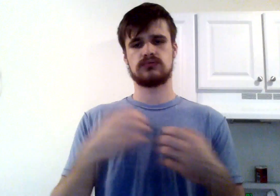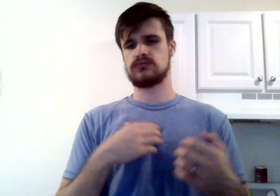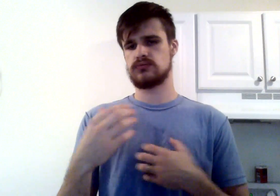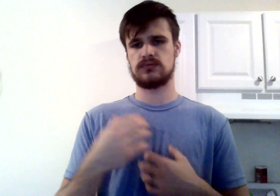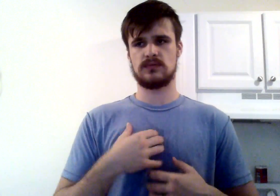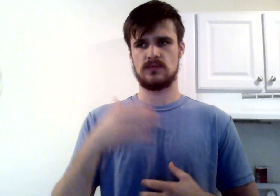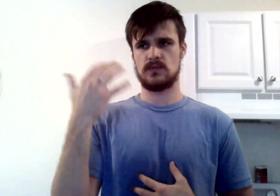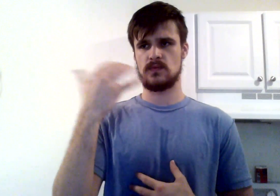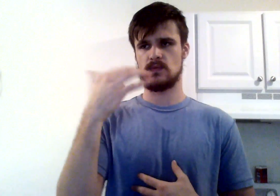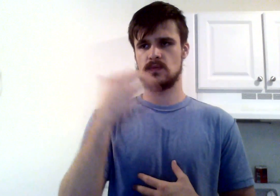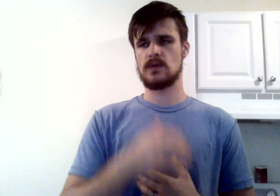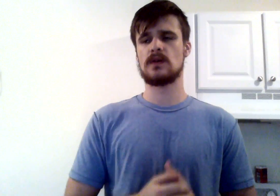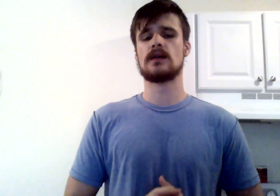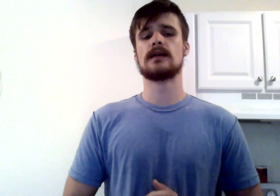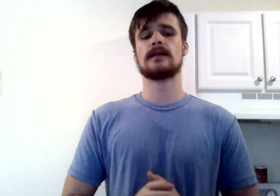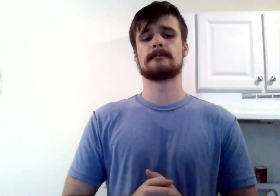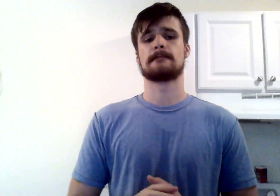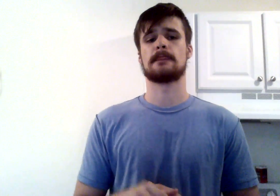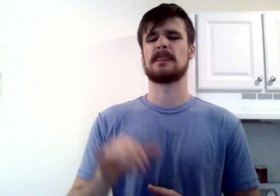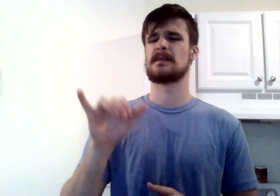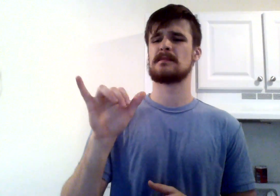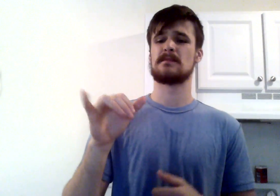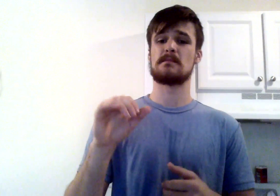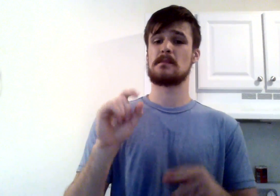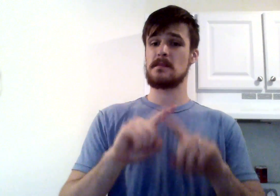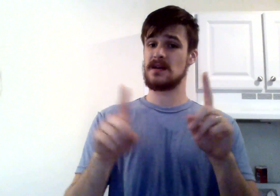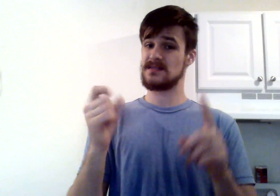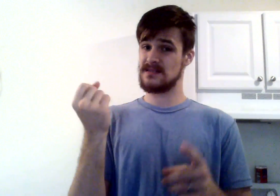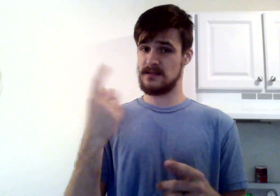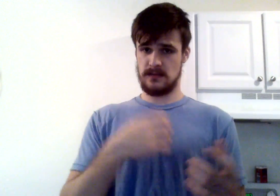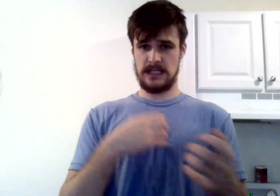is viral misery. It's not spreading sunshine and lightness in the world.